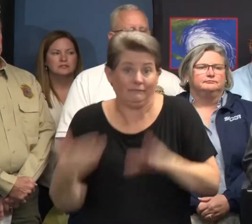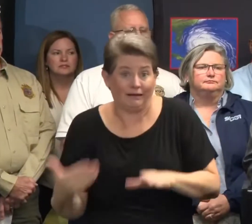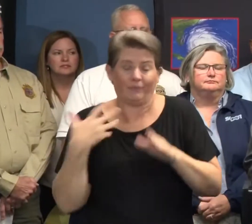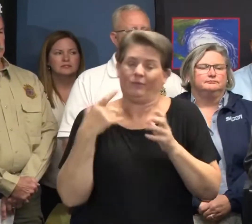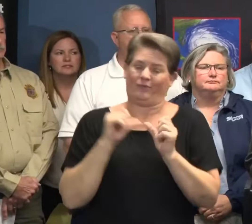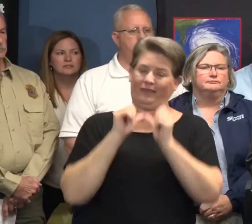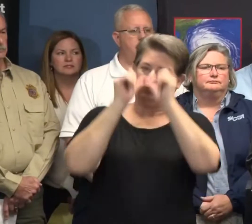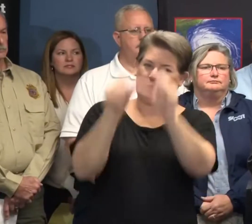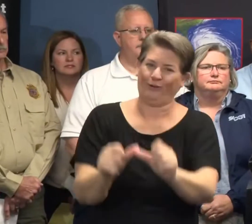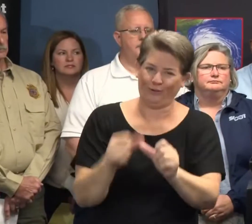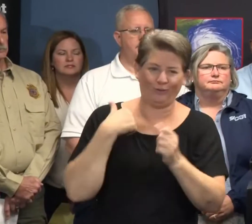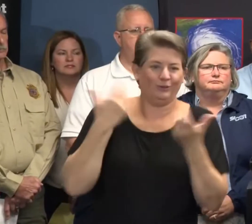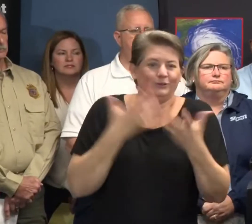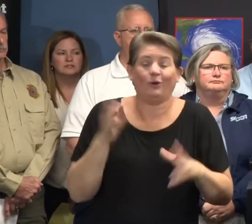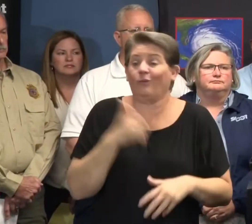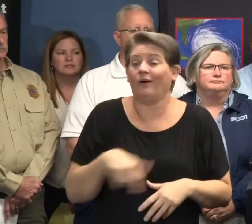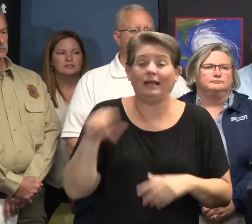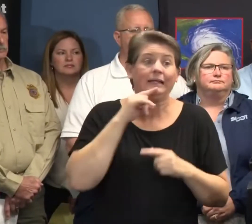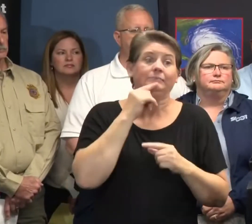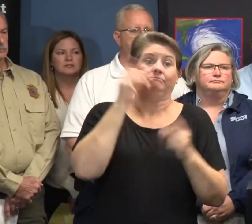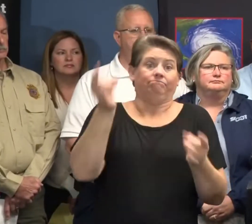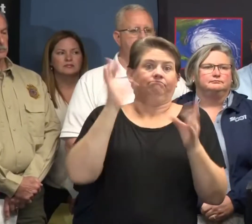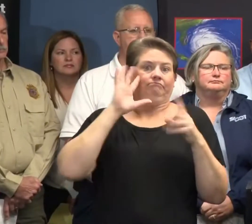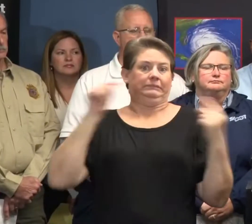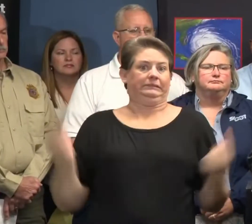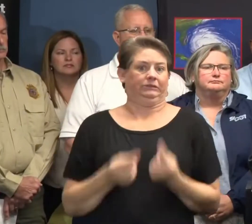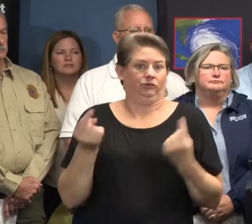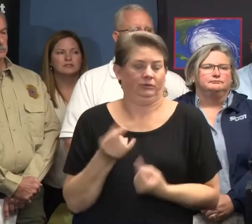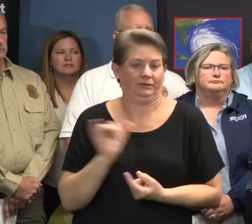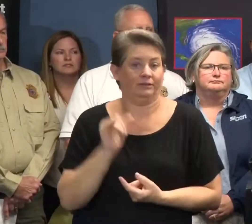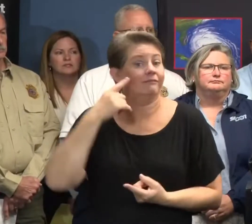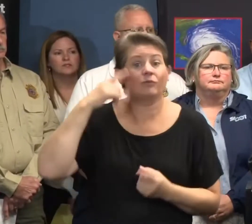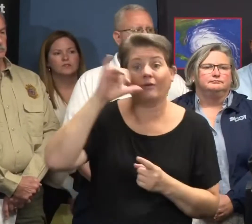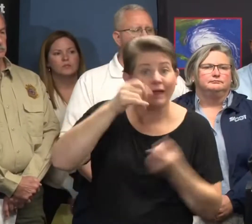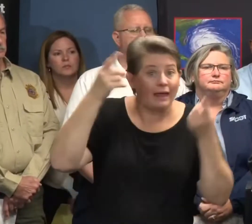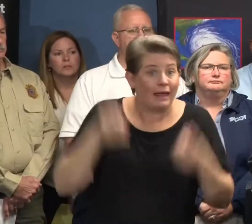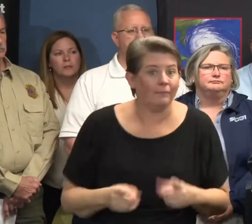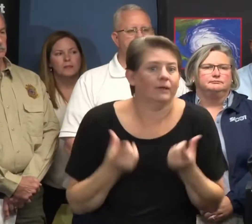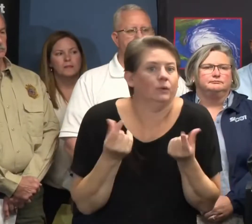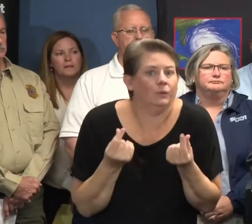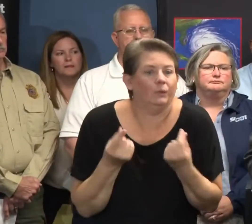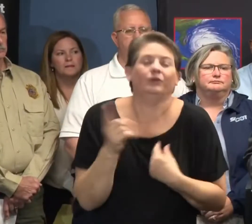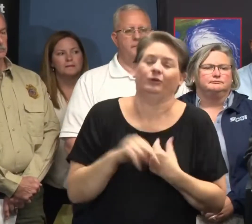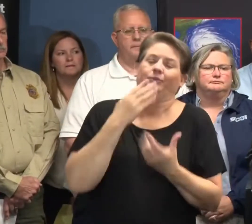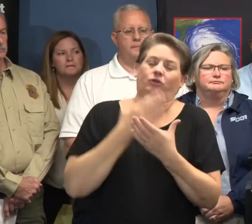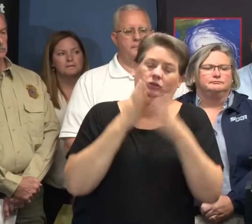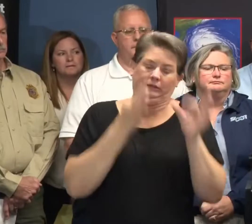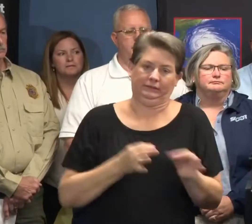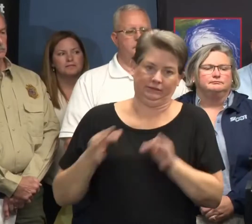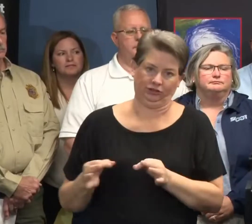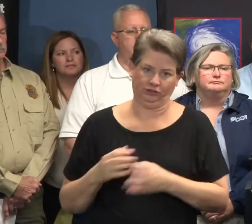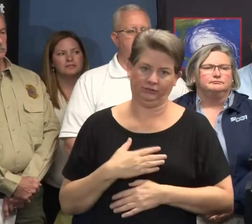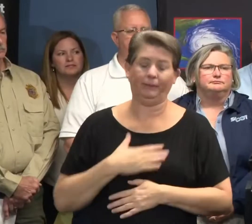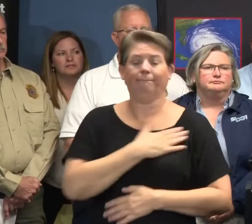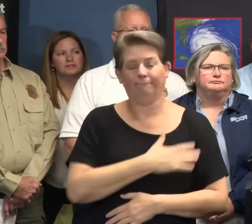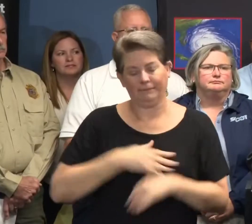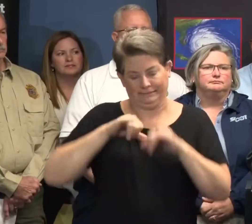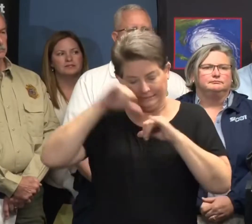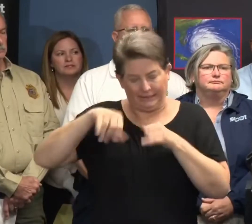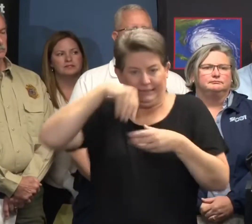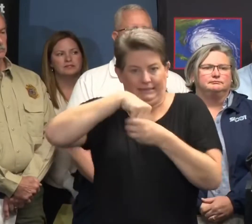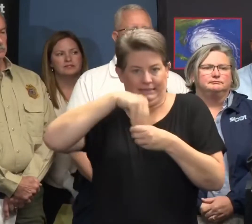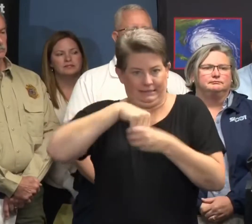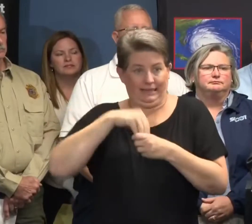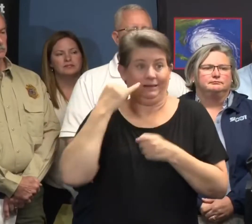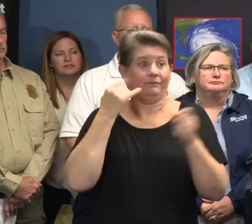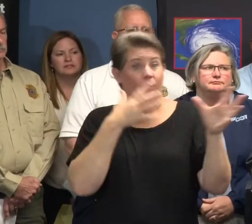going. We don't want anyone seriously injured in that storm. To do that, we need folks to make good decisions. Please stay indoors. If the winds